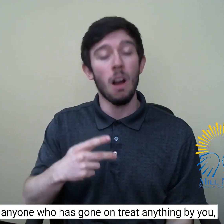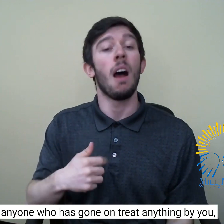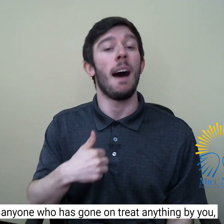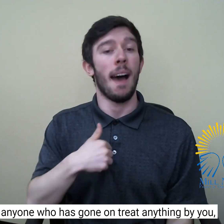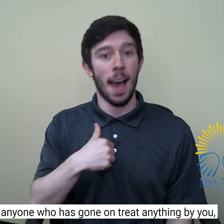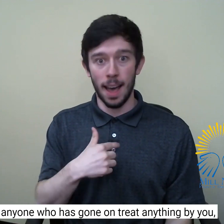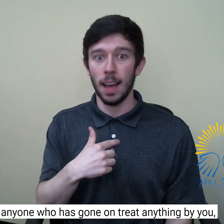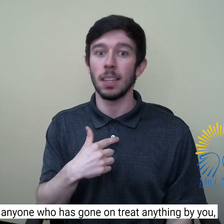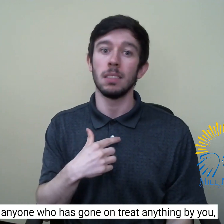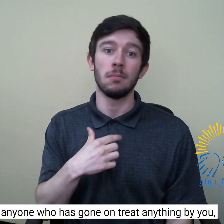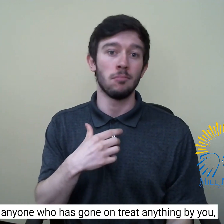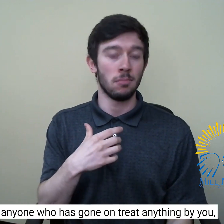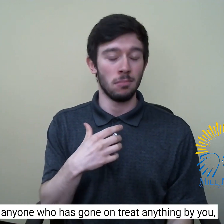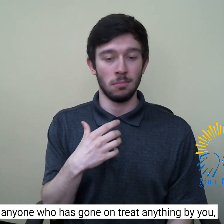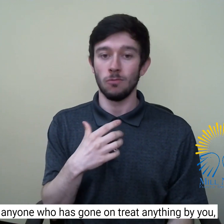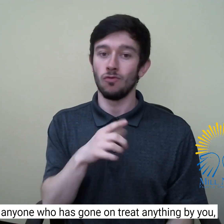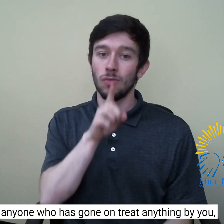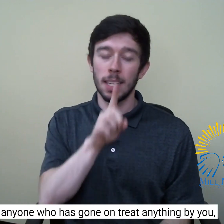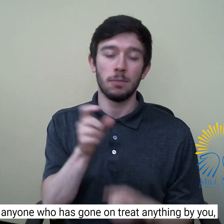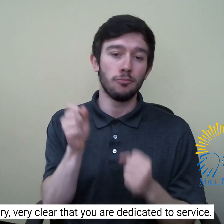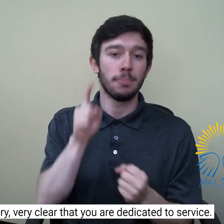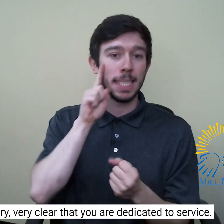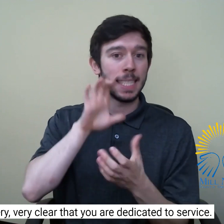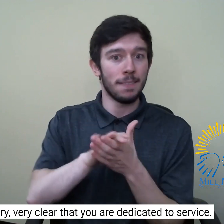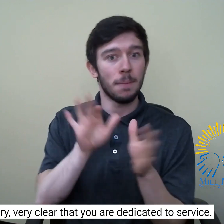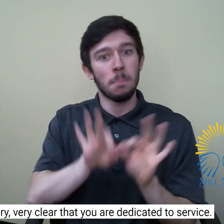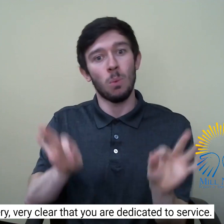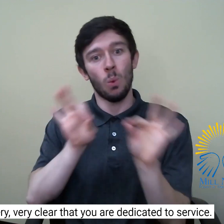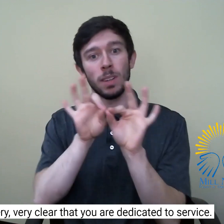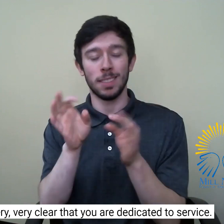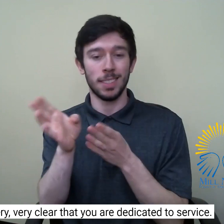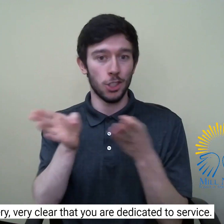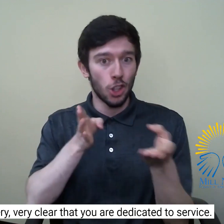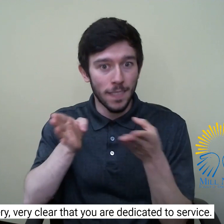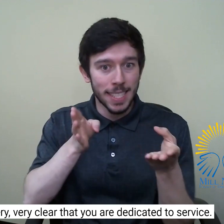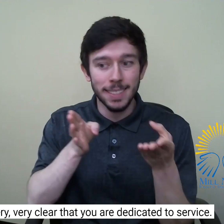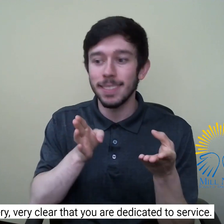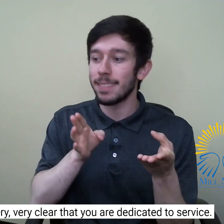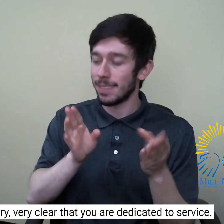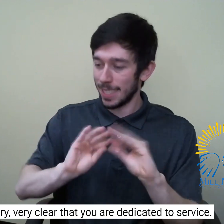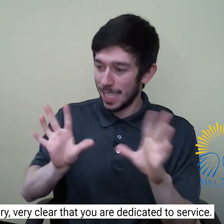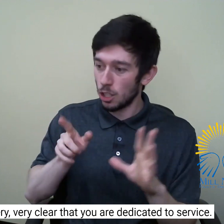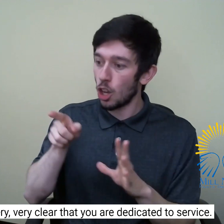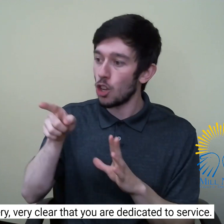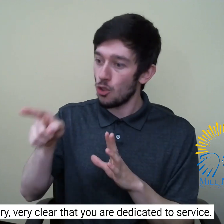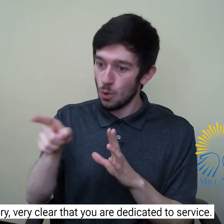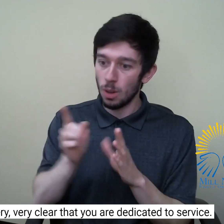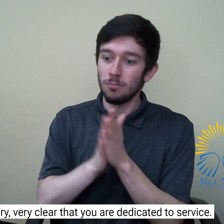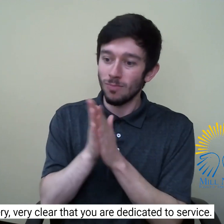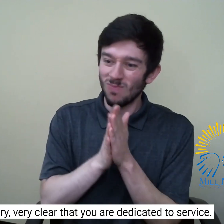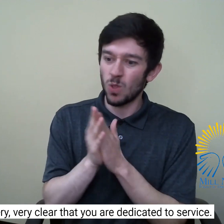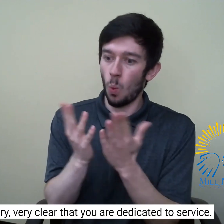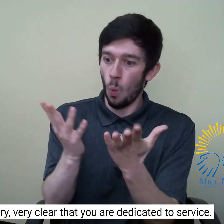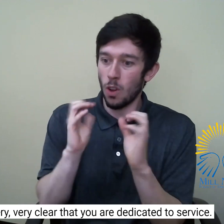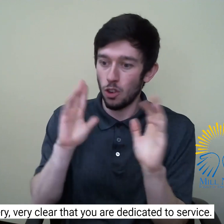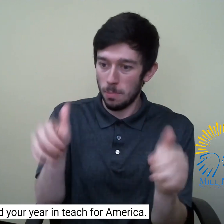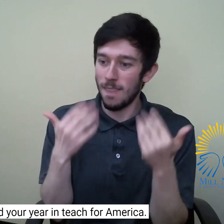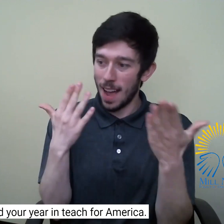anyone who has gone on to read anything by you, any op-eds, it's very, very clear that you are dedicated to service. And